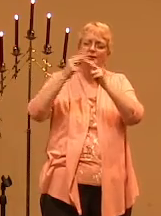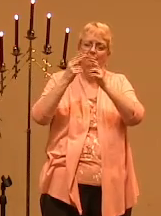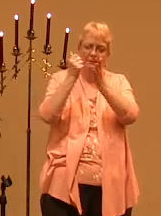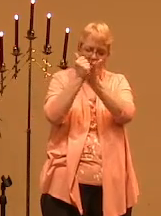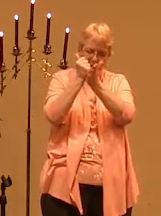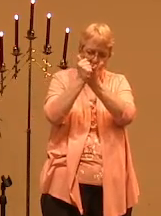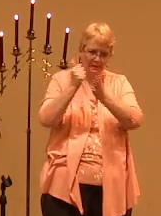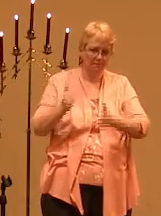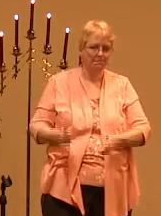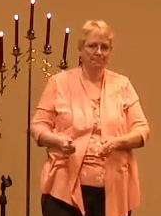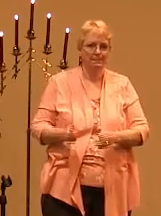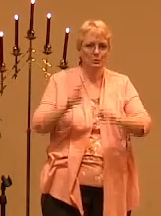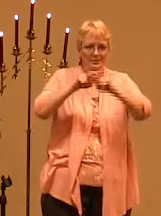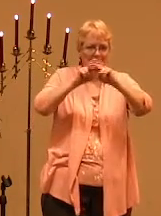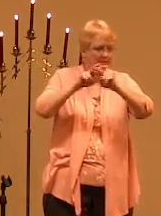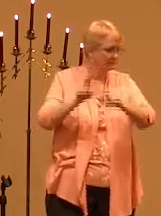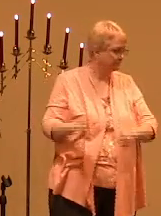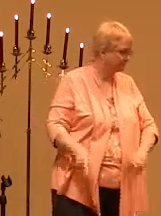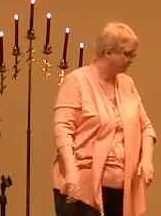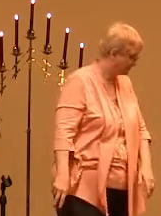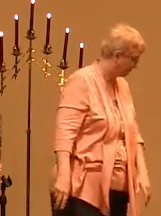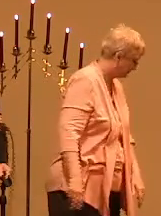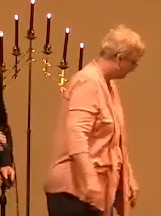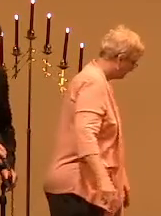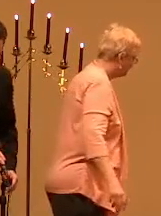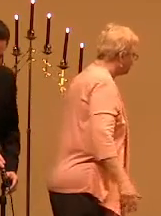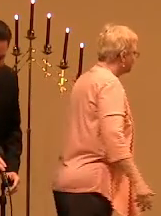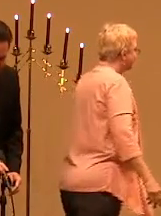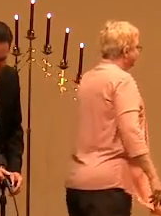name. Amen. You Amen. May be seated.